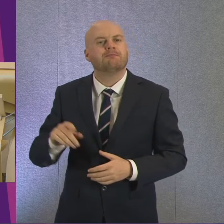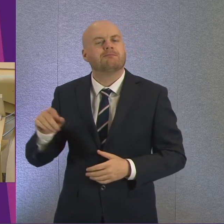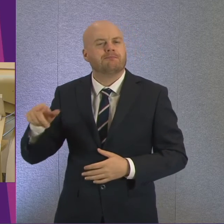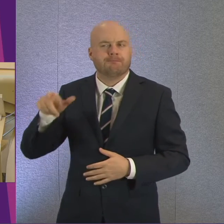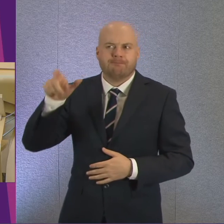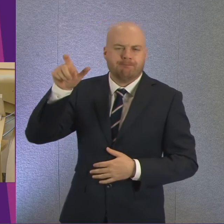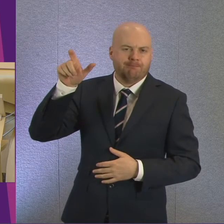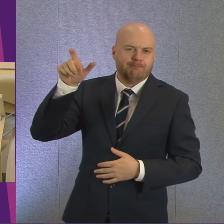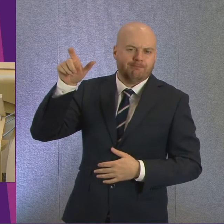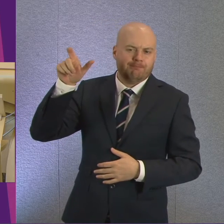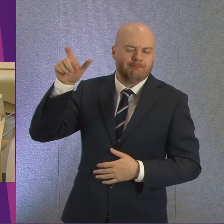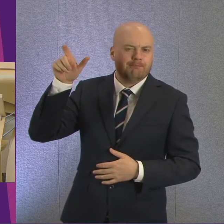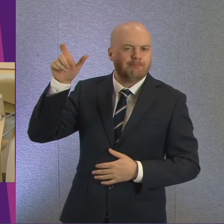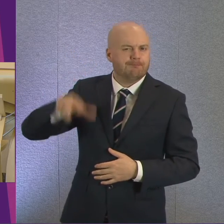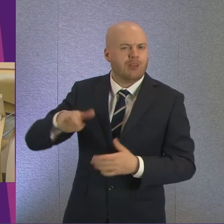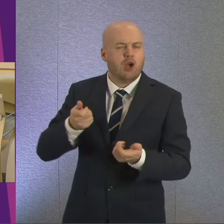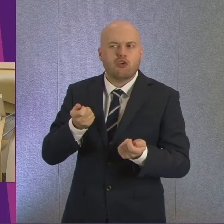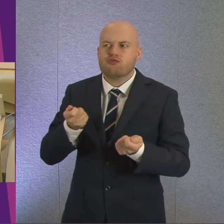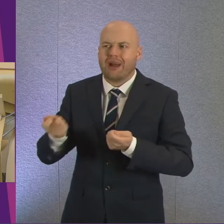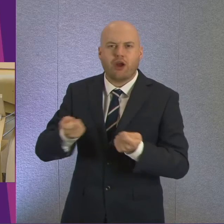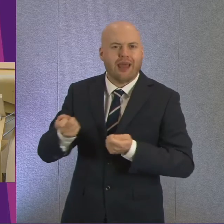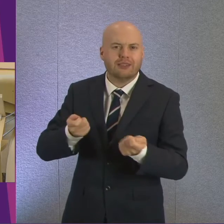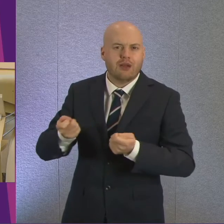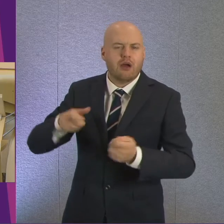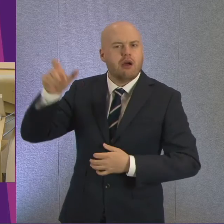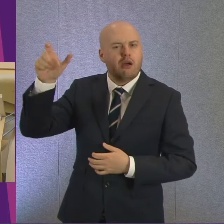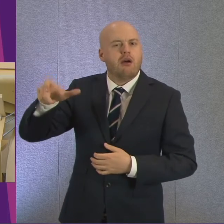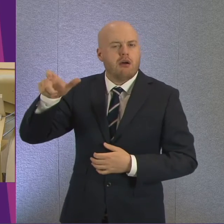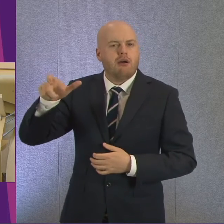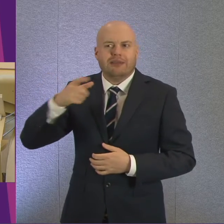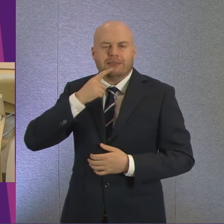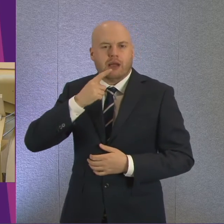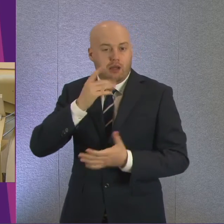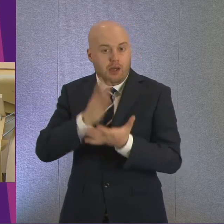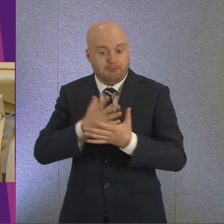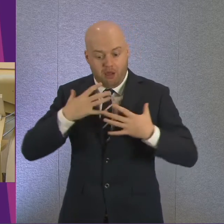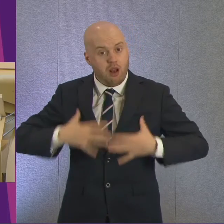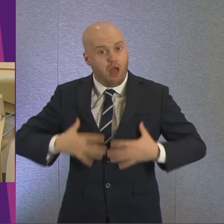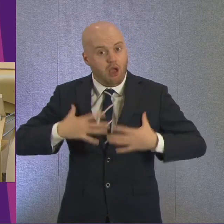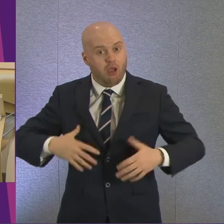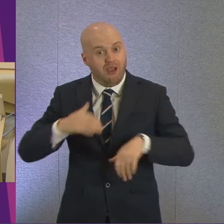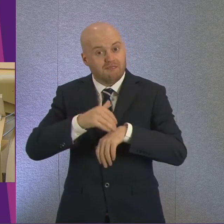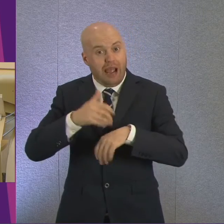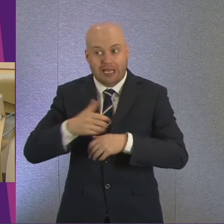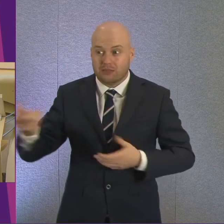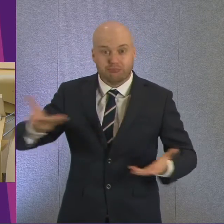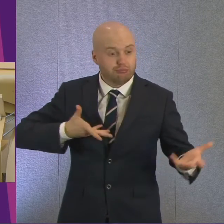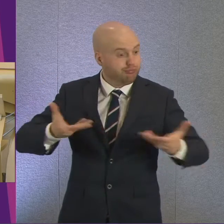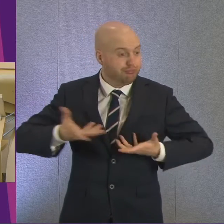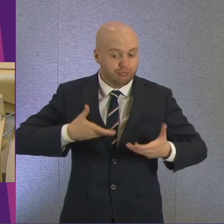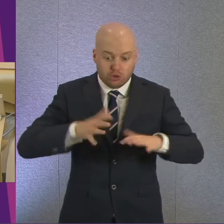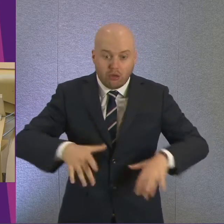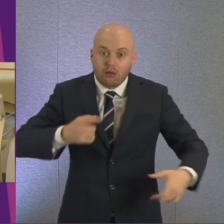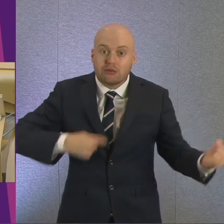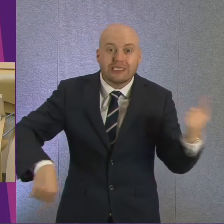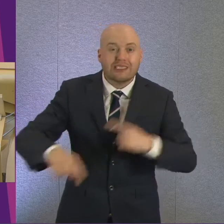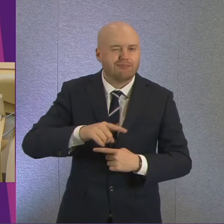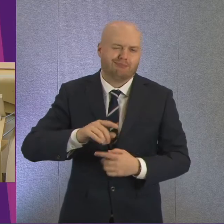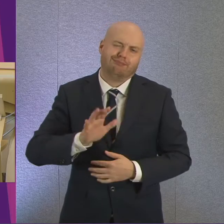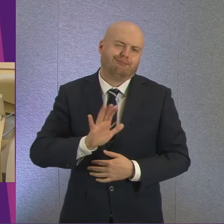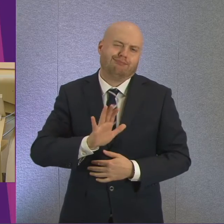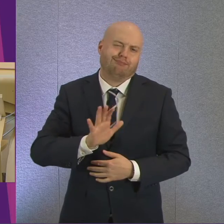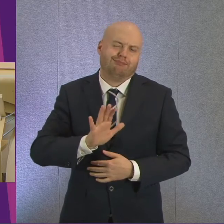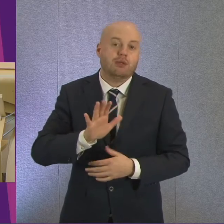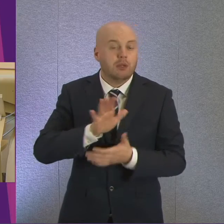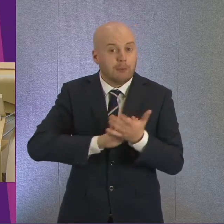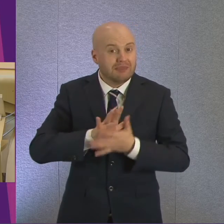angiotensin-converting enzyme 2 regulators in their lungs. Is the reopening of nursery and primary schools therefore likely to be scheduled before the reopening of